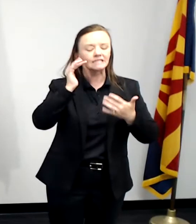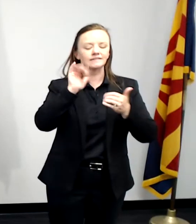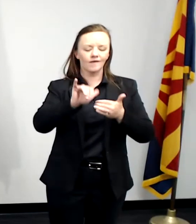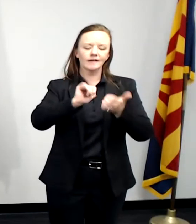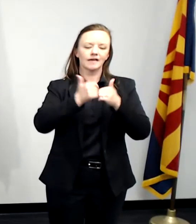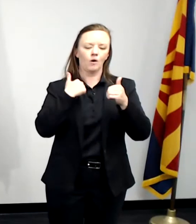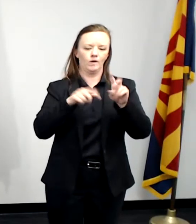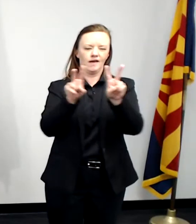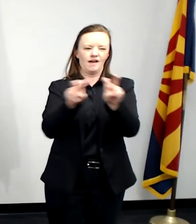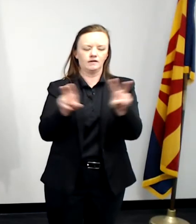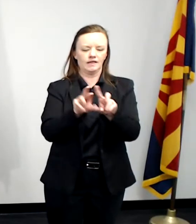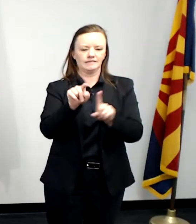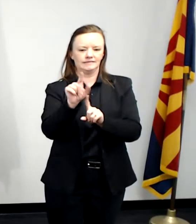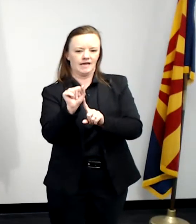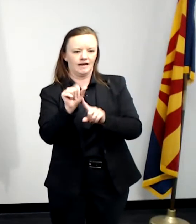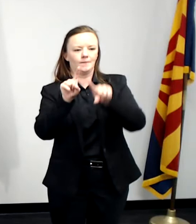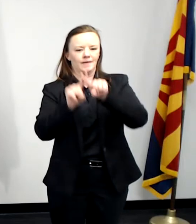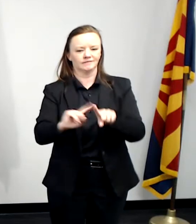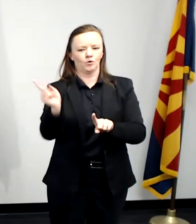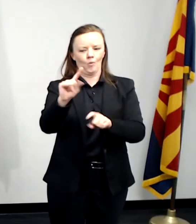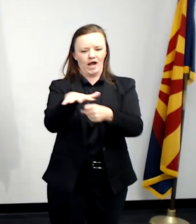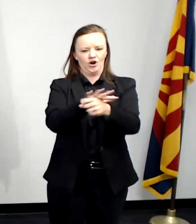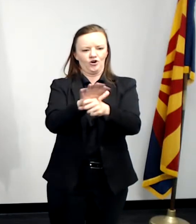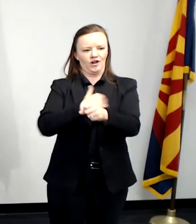county. So we're hoping to have that up